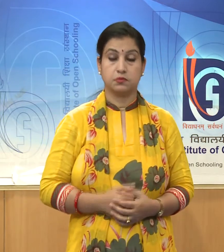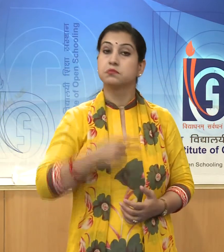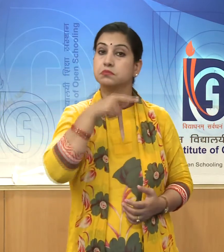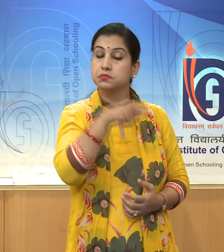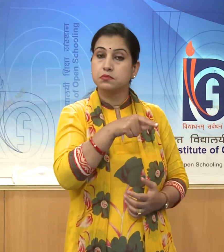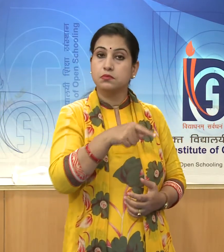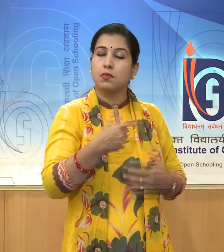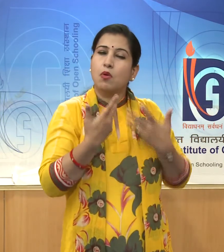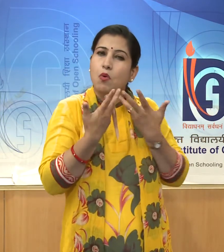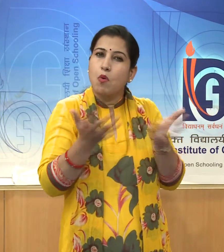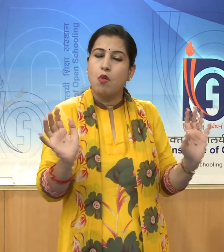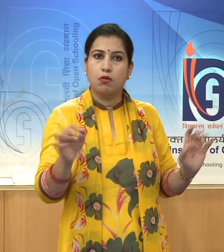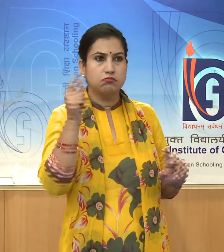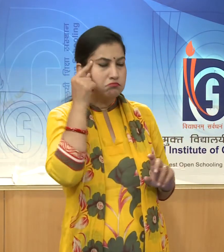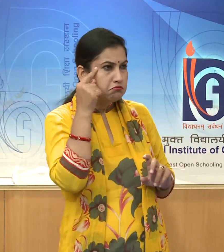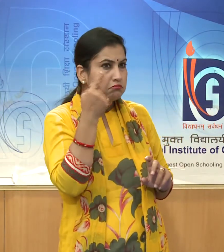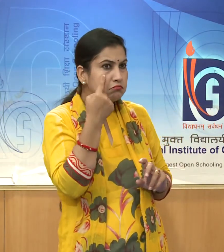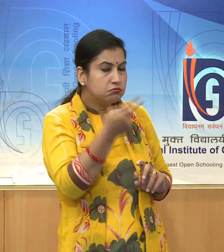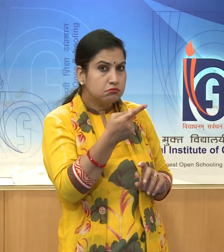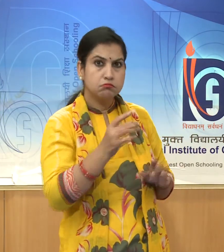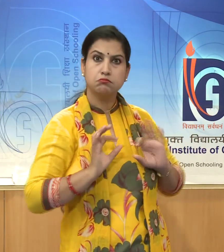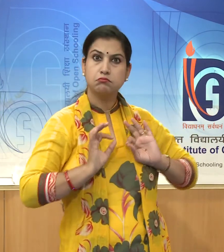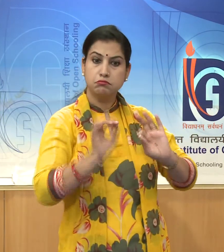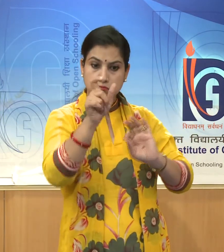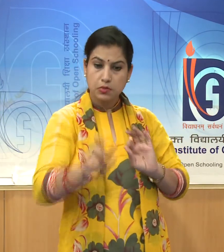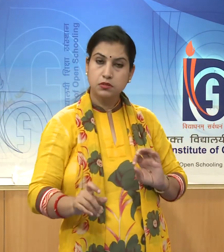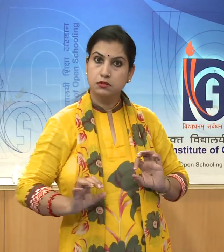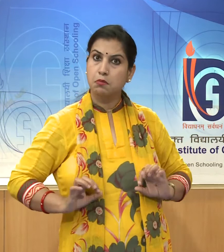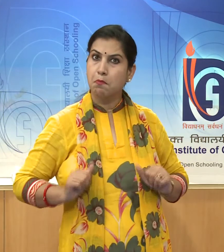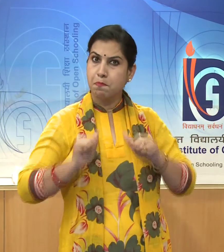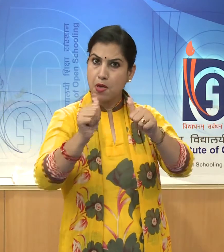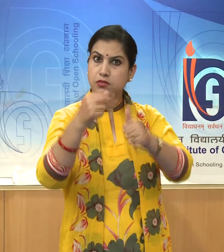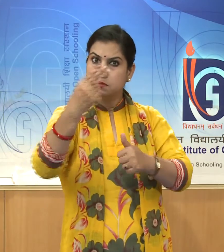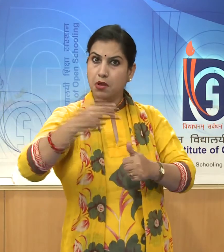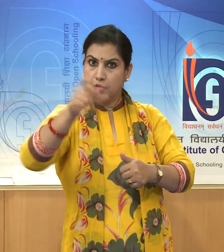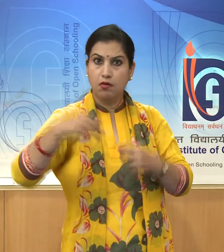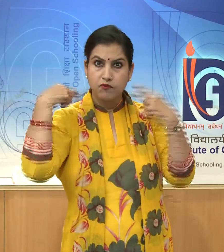that made him one of the most outstanding painters